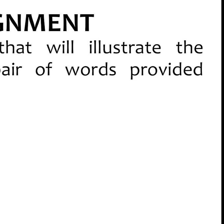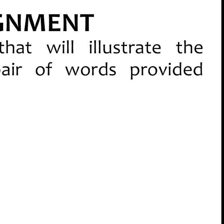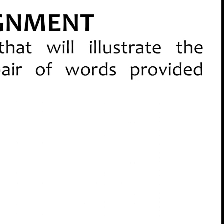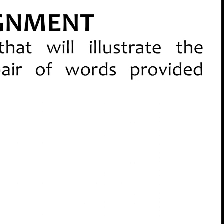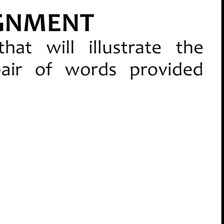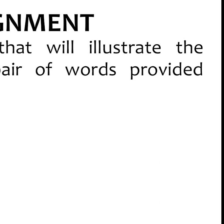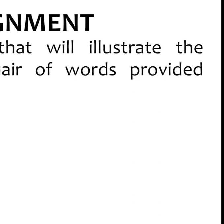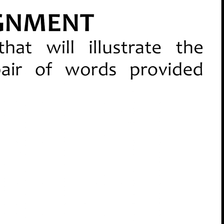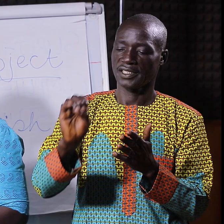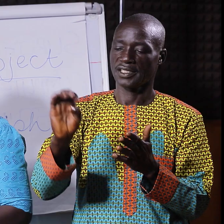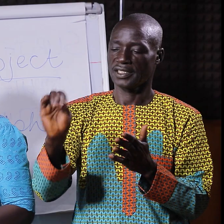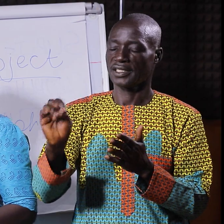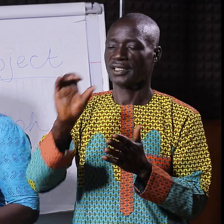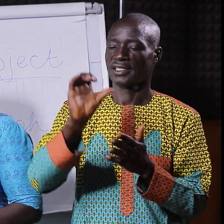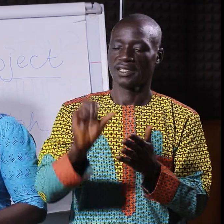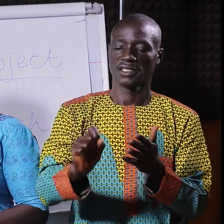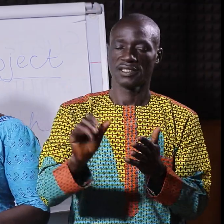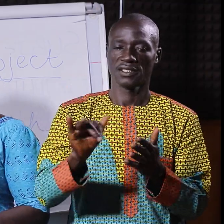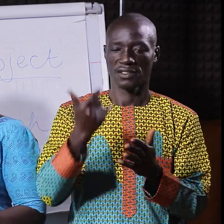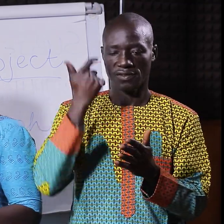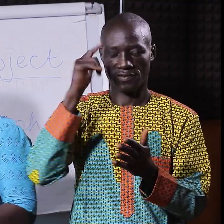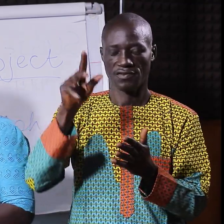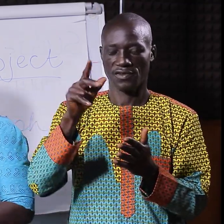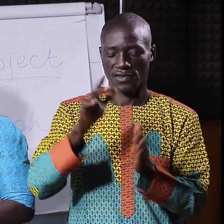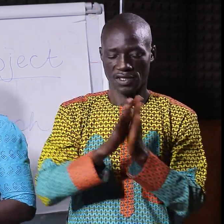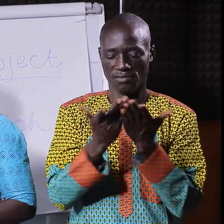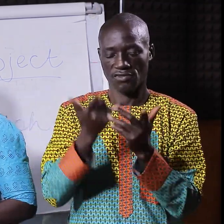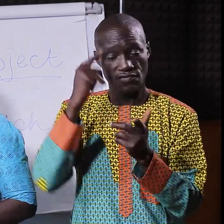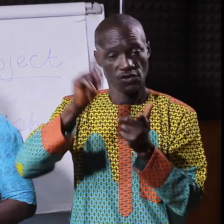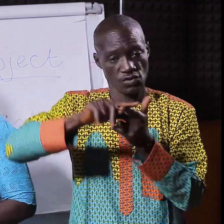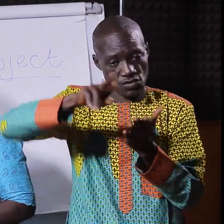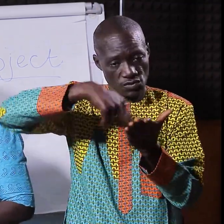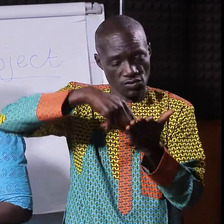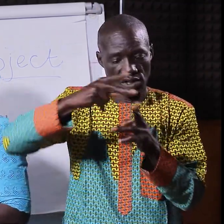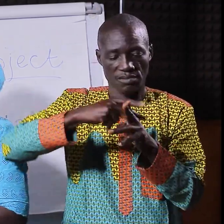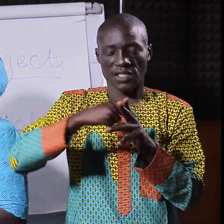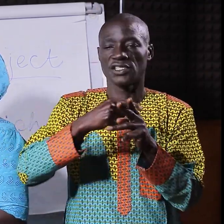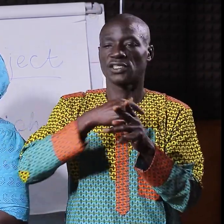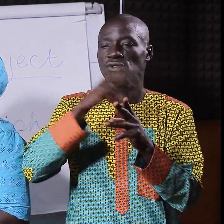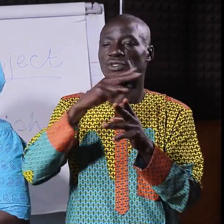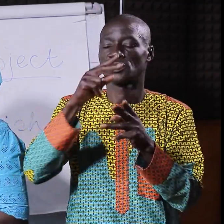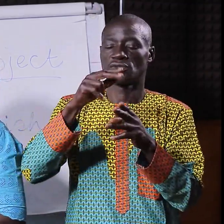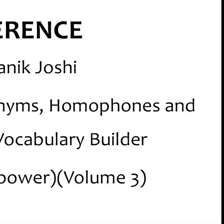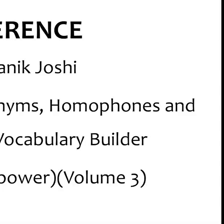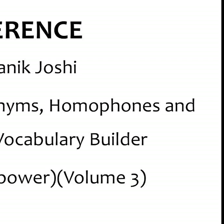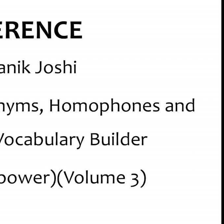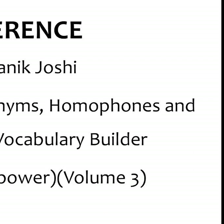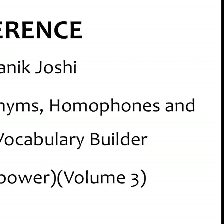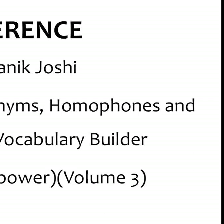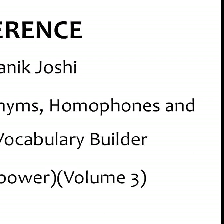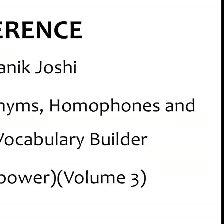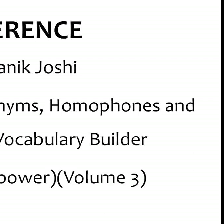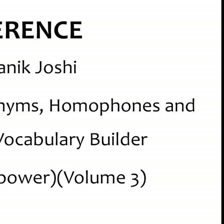and C. For reference, in addition to your regular textbooks, you may wish to Google